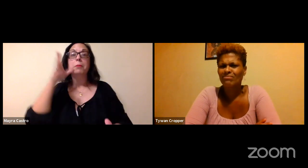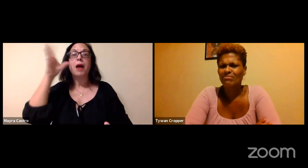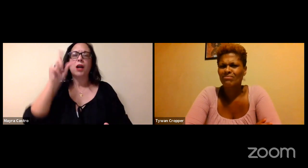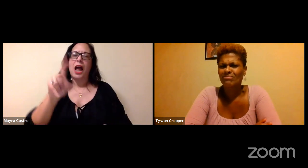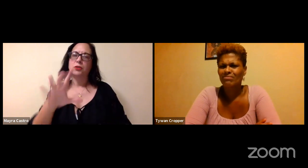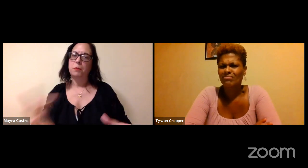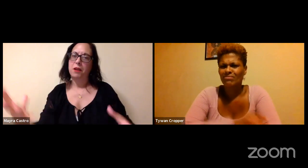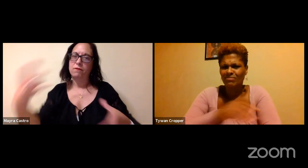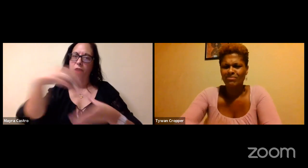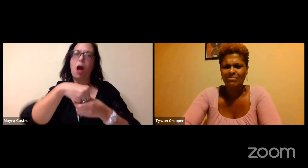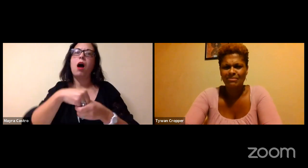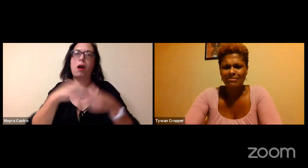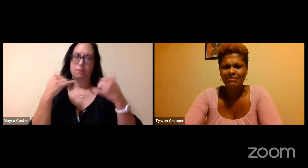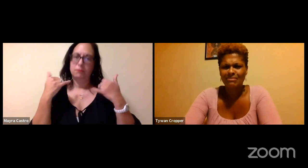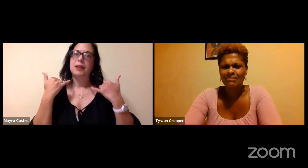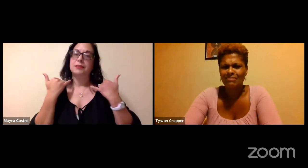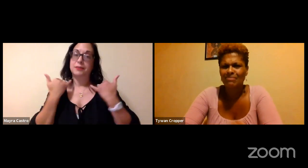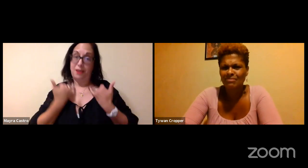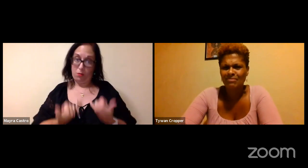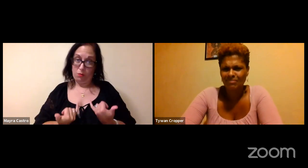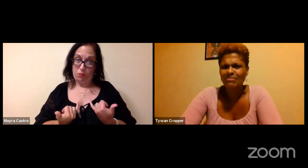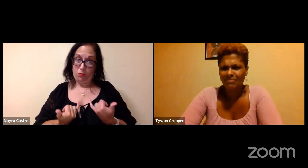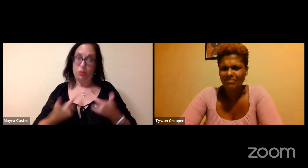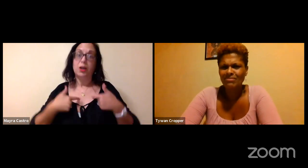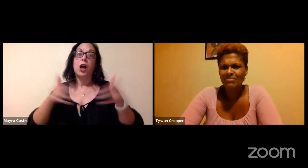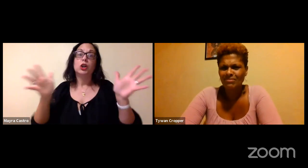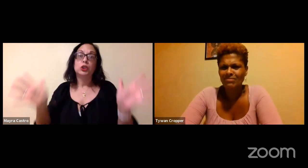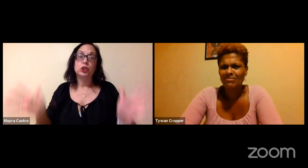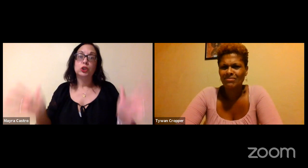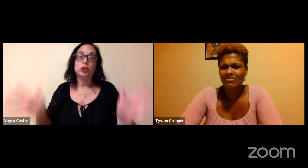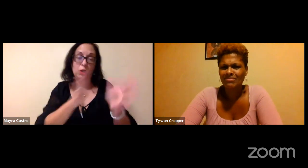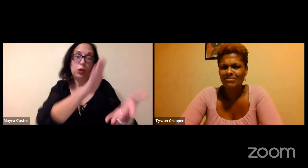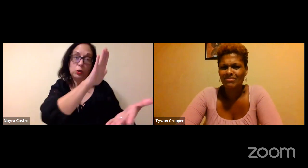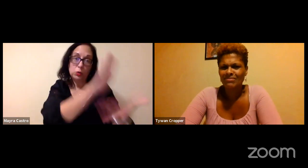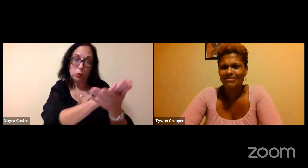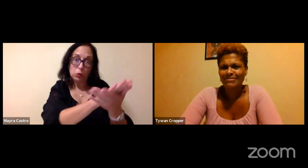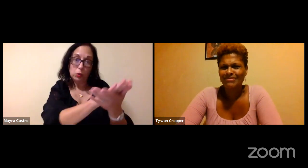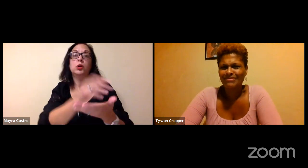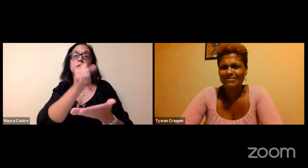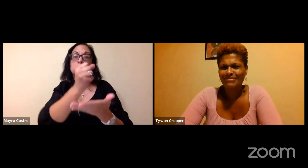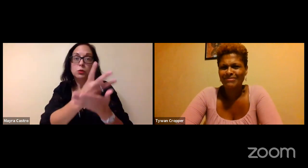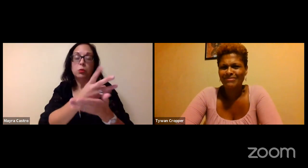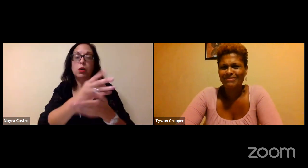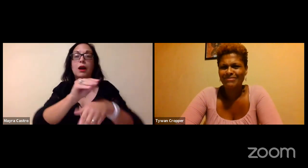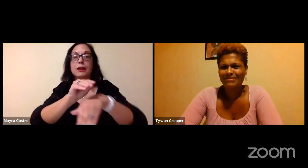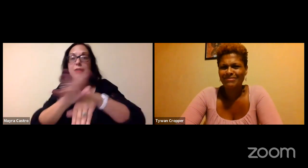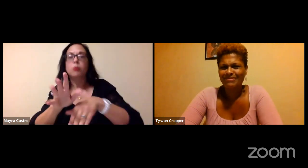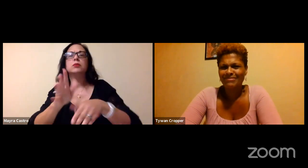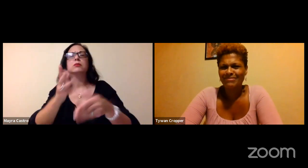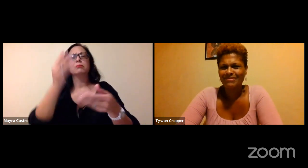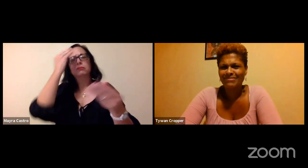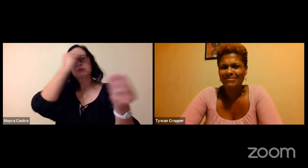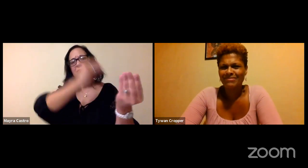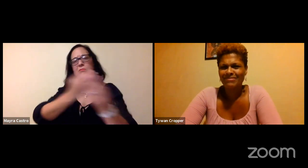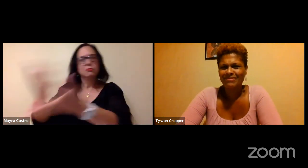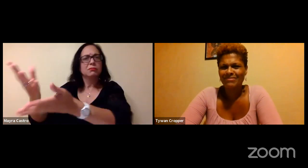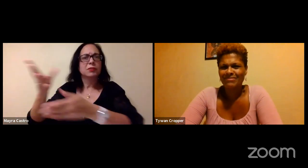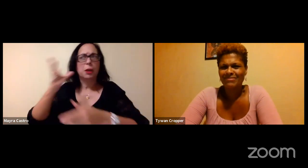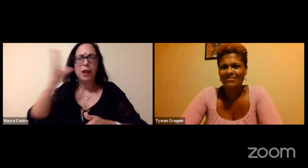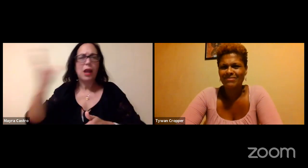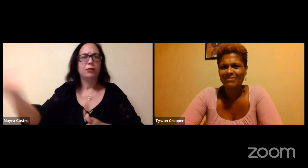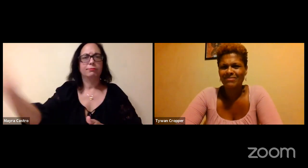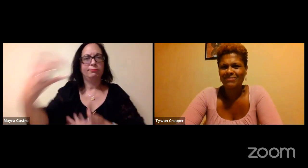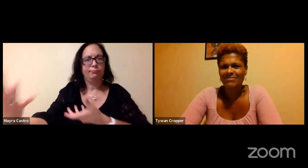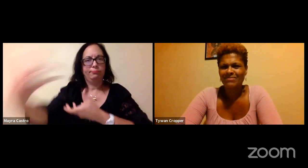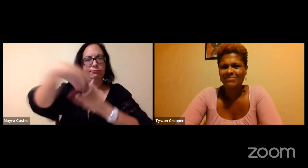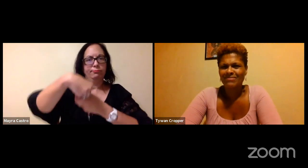language. So I really want to see Hispanic parents, Black parents get very involved with their school, with